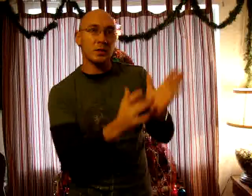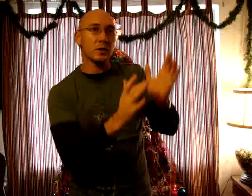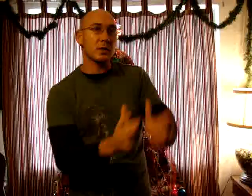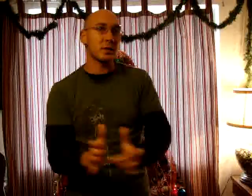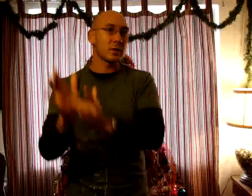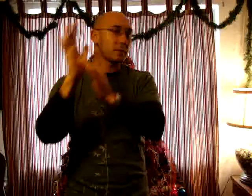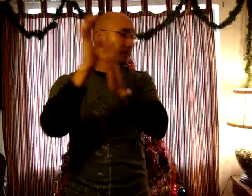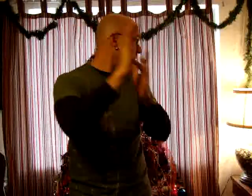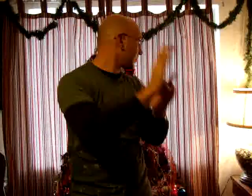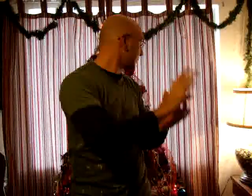the presence of Jesus